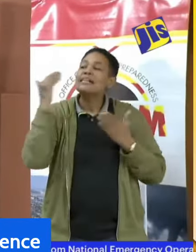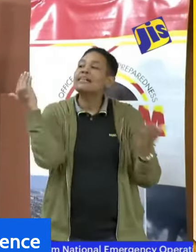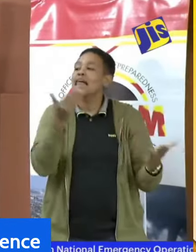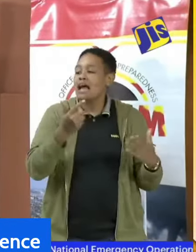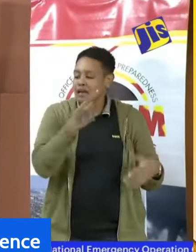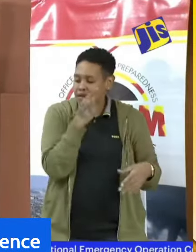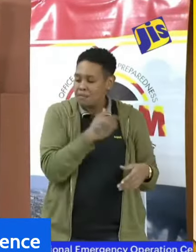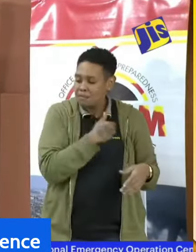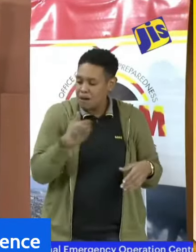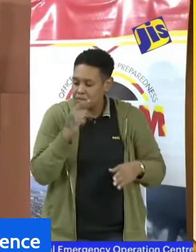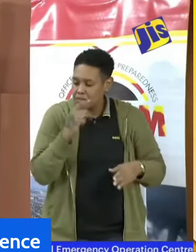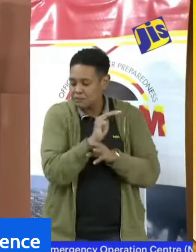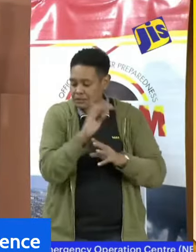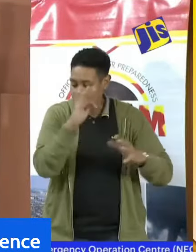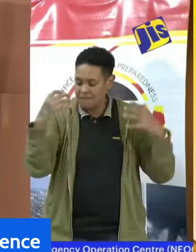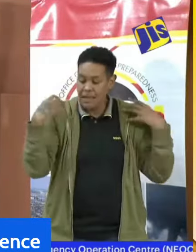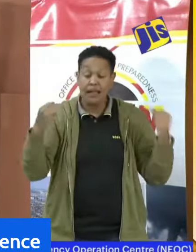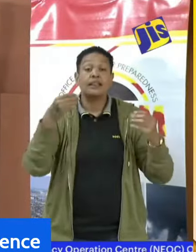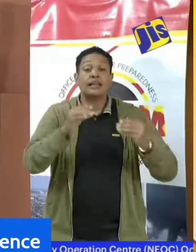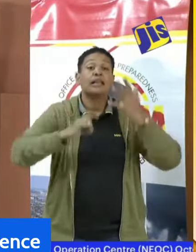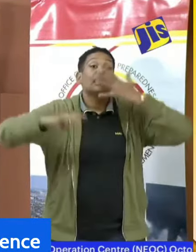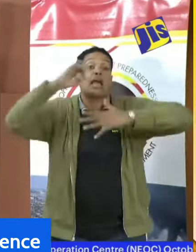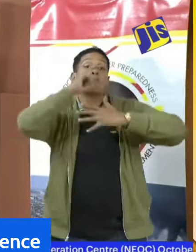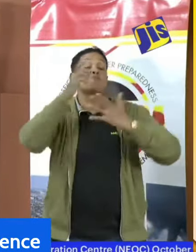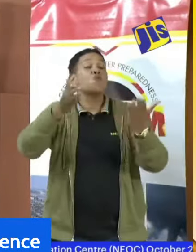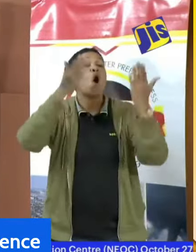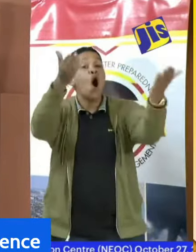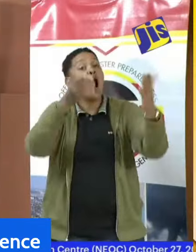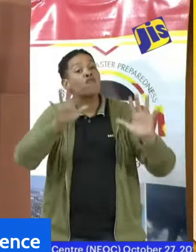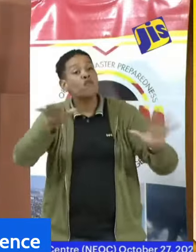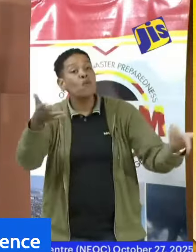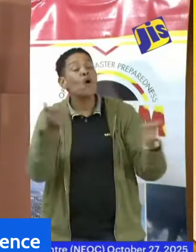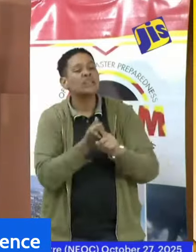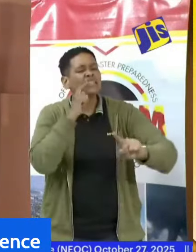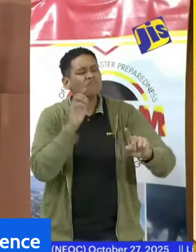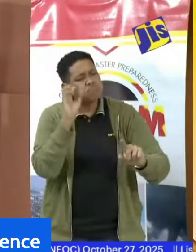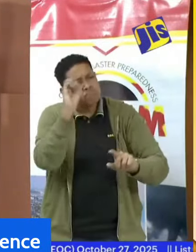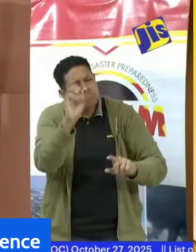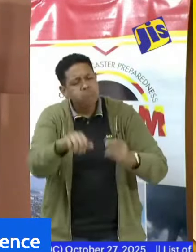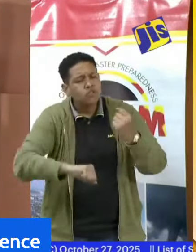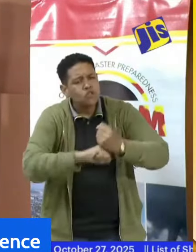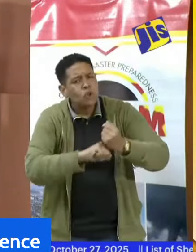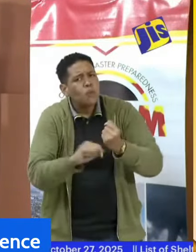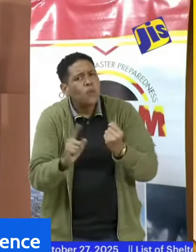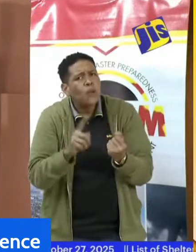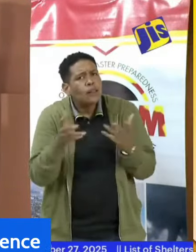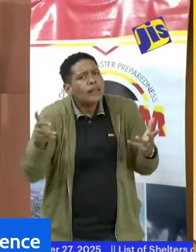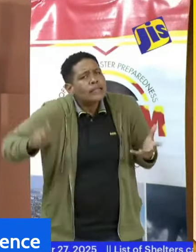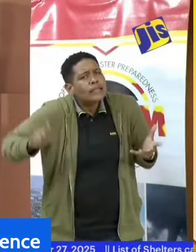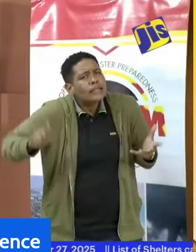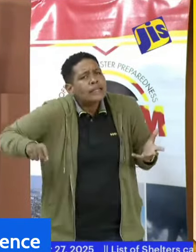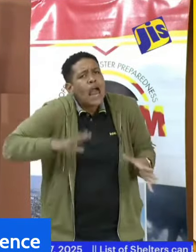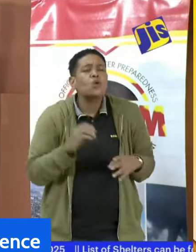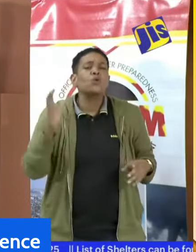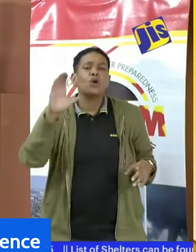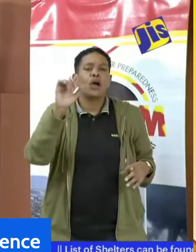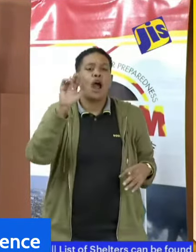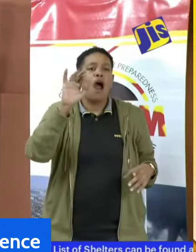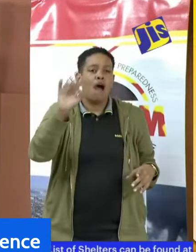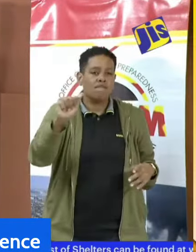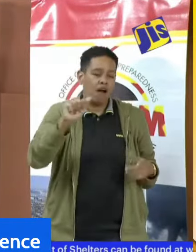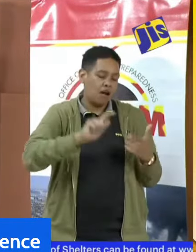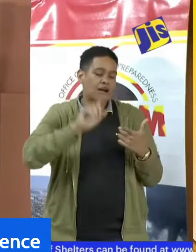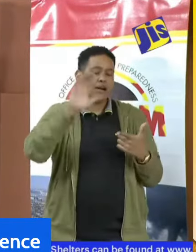my colleague ministers of health in the Caribbean who have offered to provide support wherever that is needed, including CARFA and